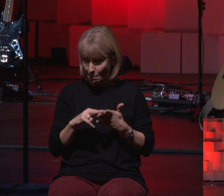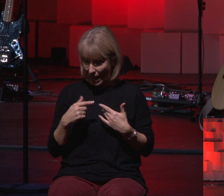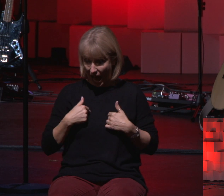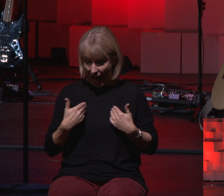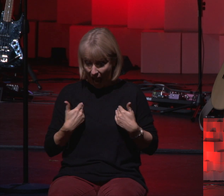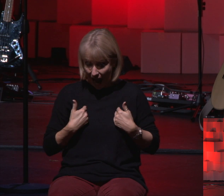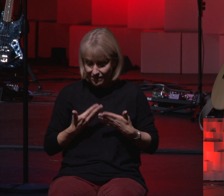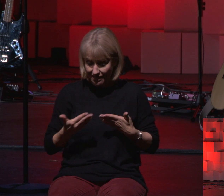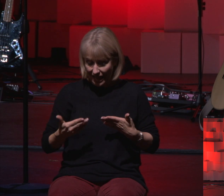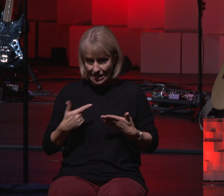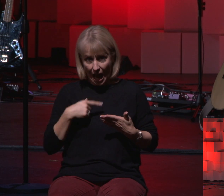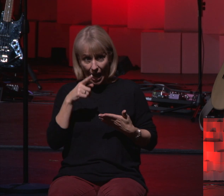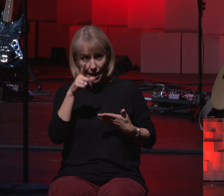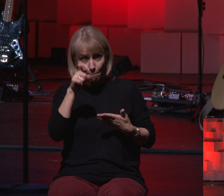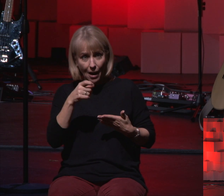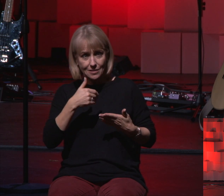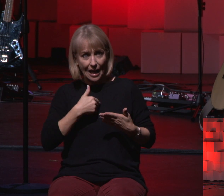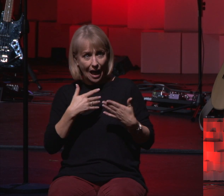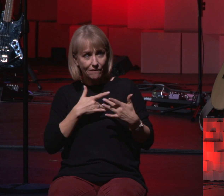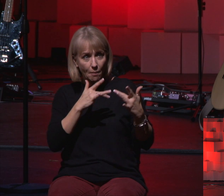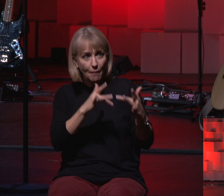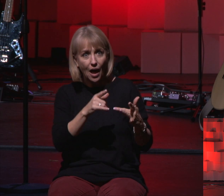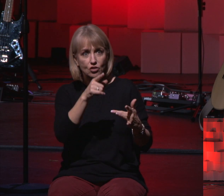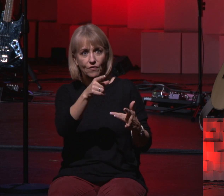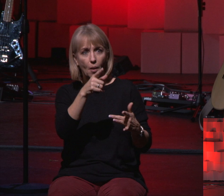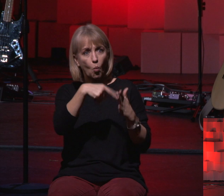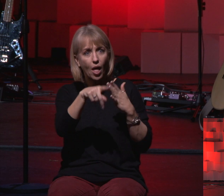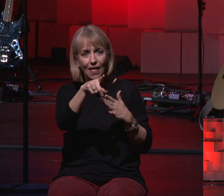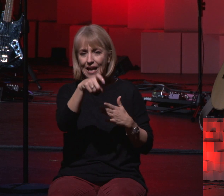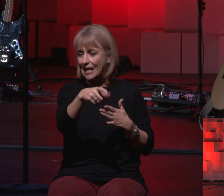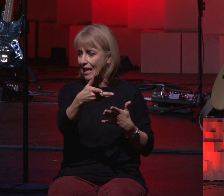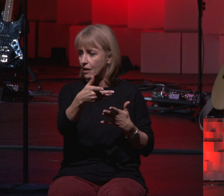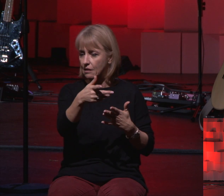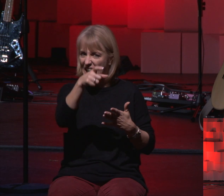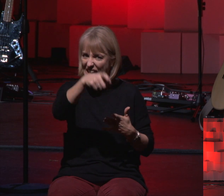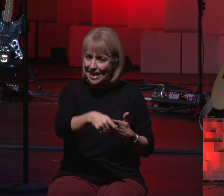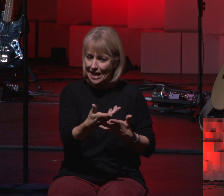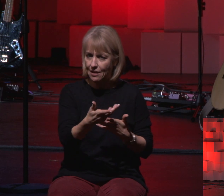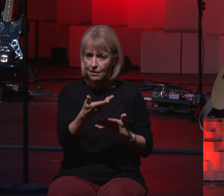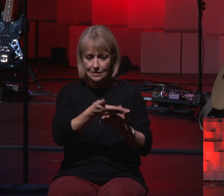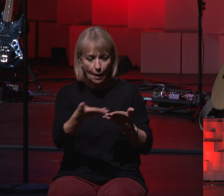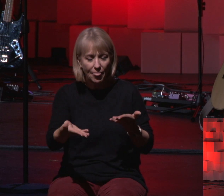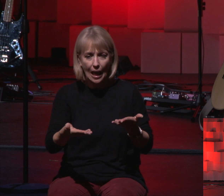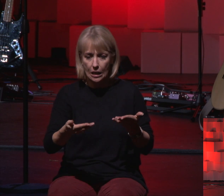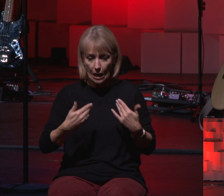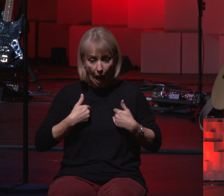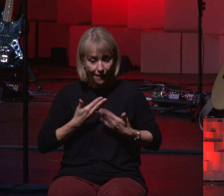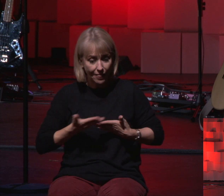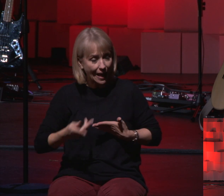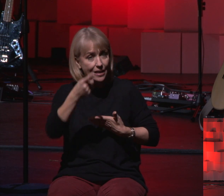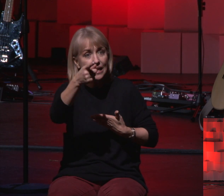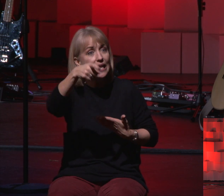to have compassion. One is just in this area of material needs. When you see someone with some needs around